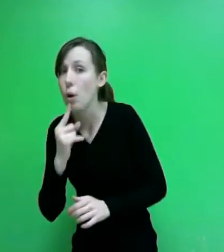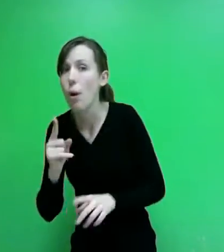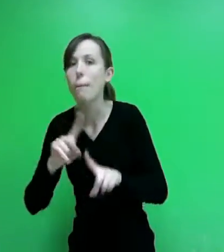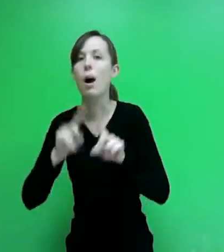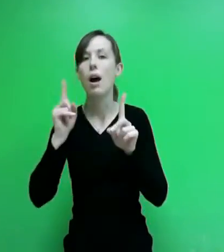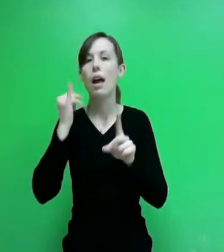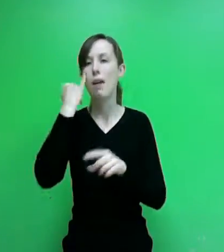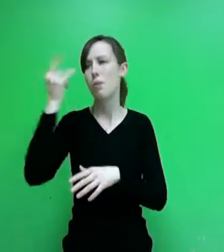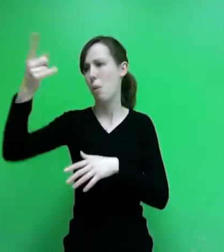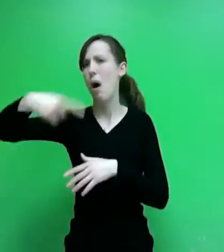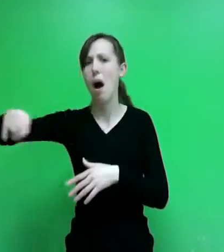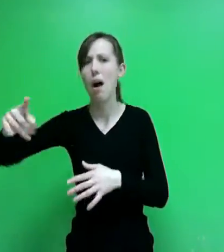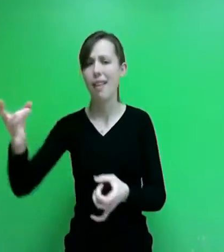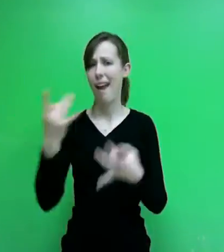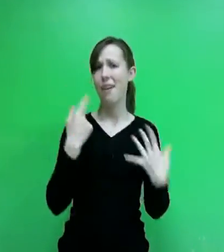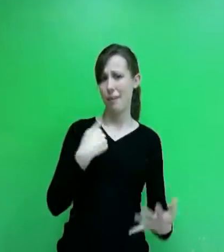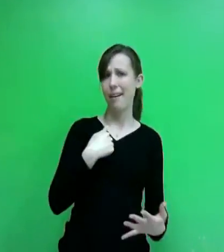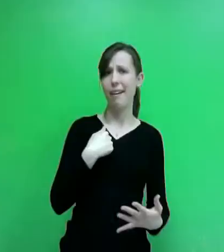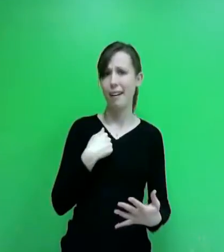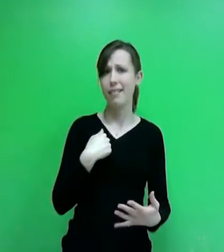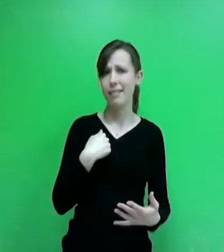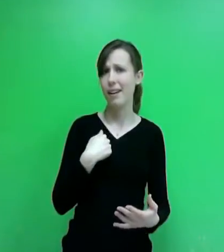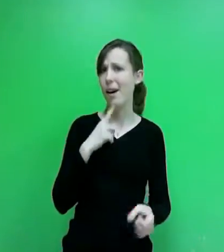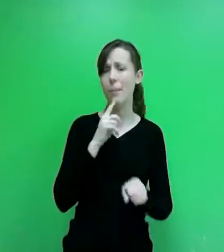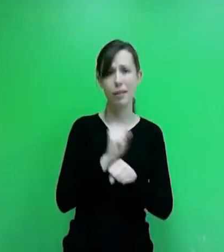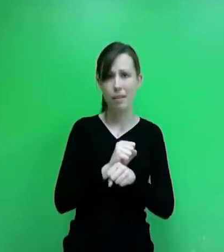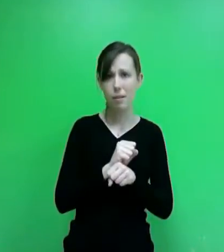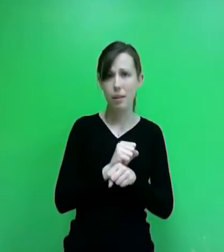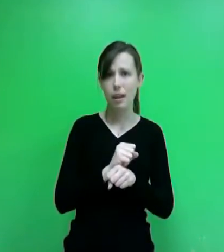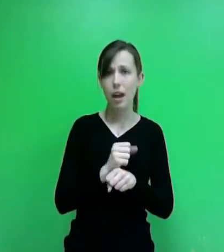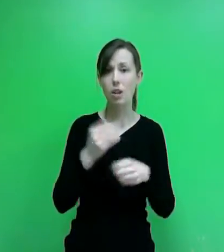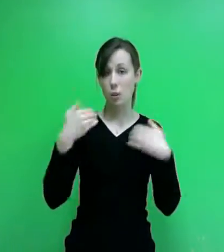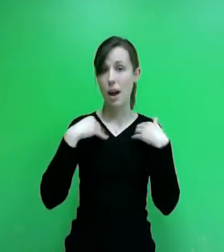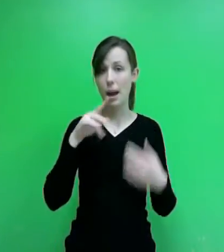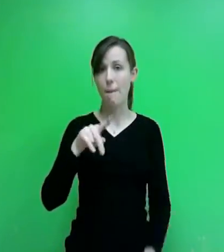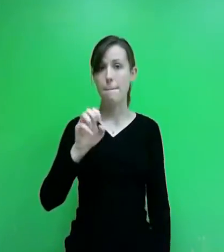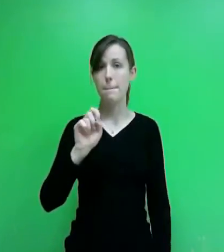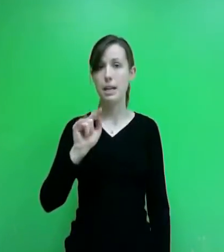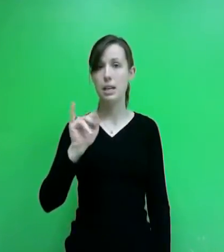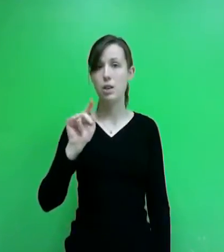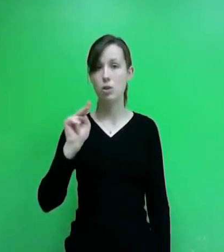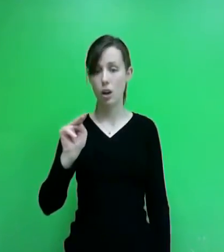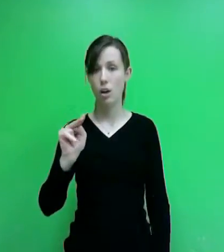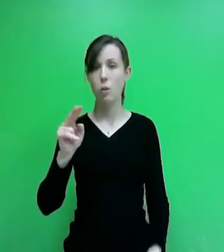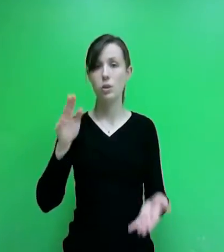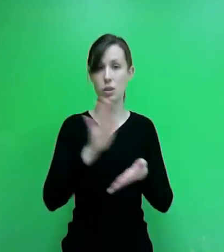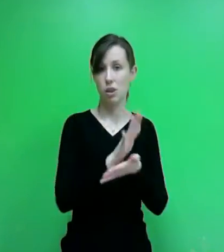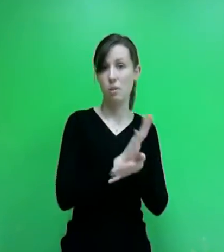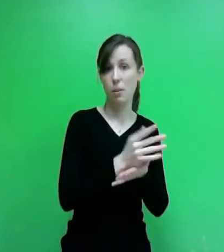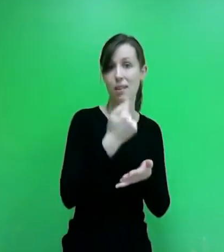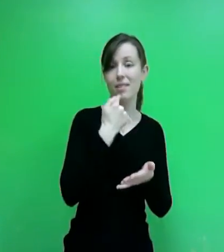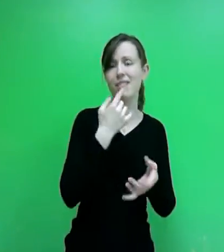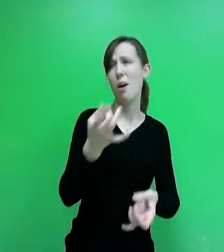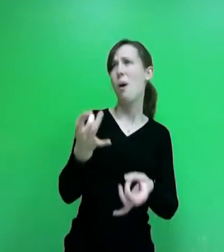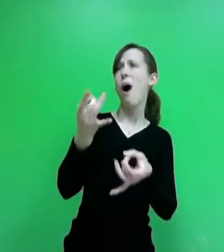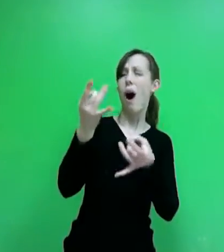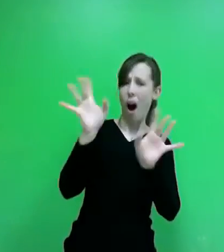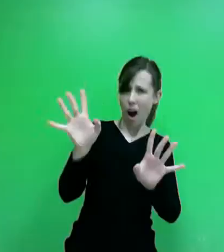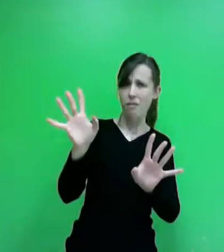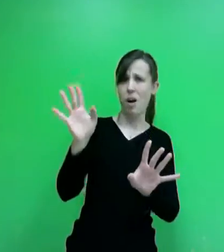my guts unbelievably, and you got a petition, which is a sheet of paper that says how awful Mr. Bazem is, and you had every 8th